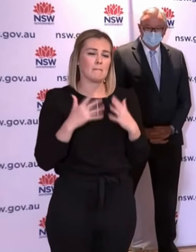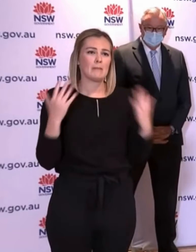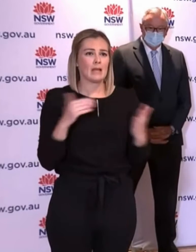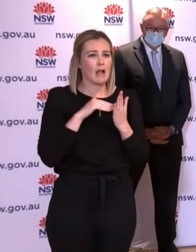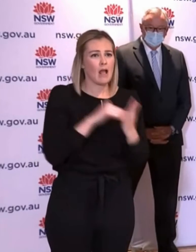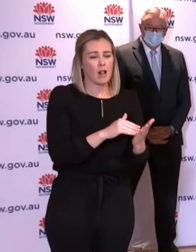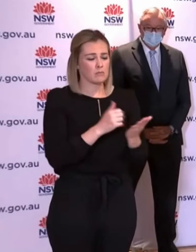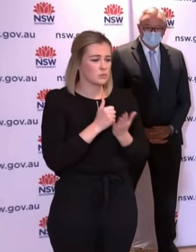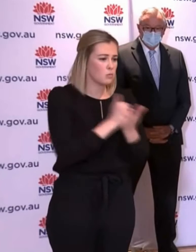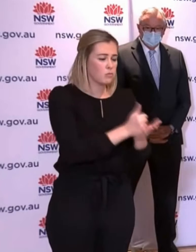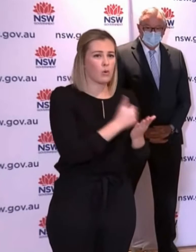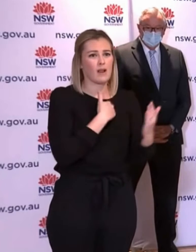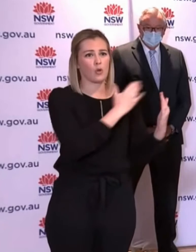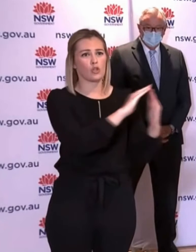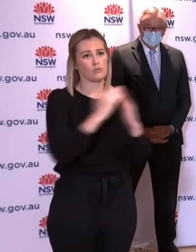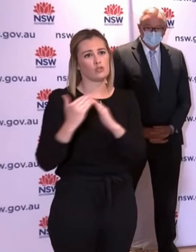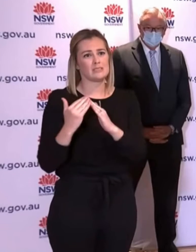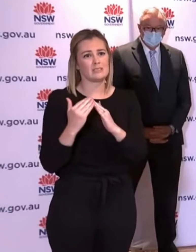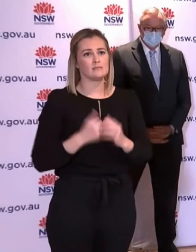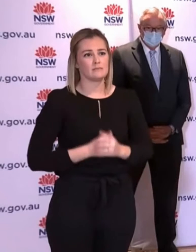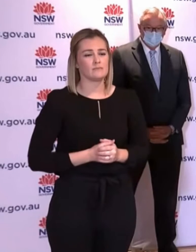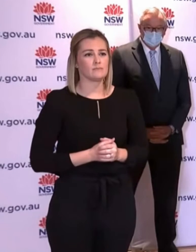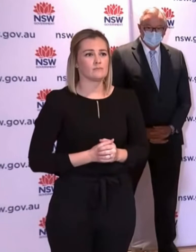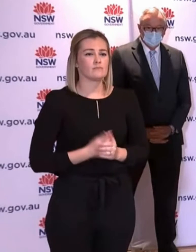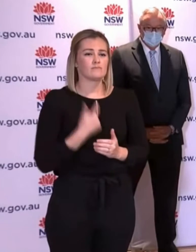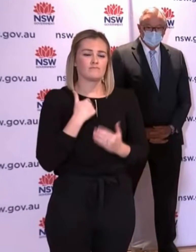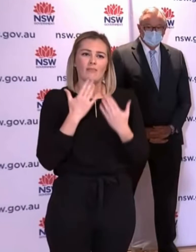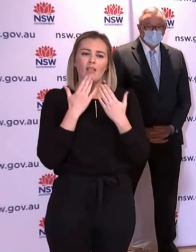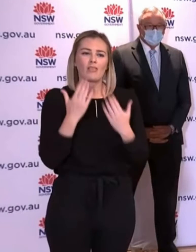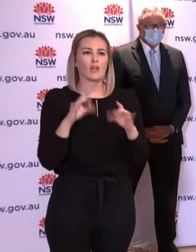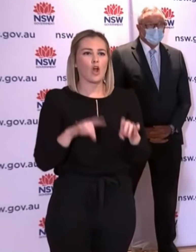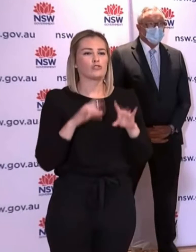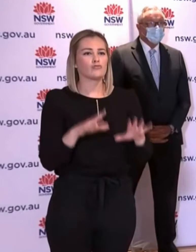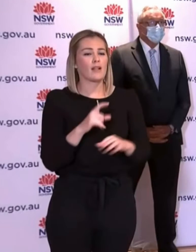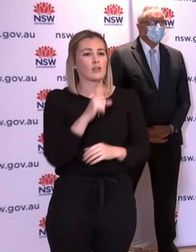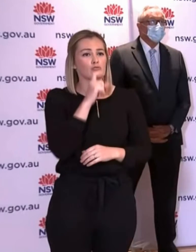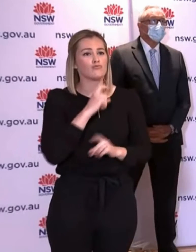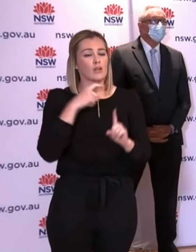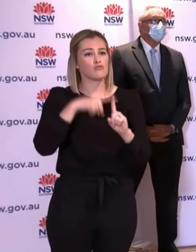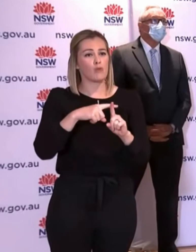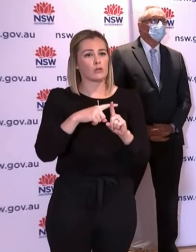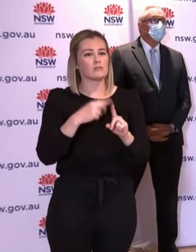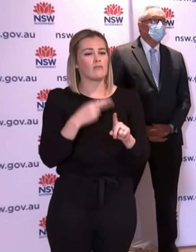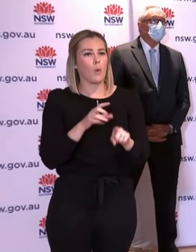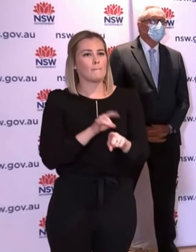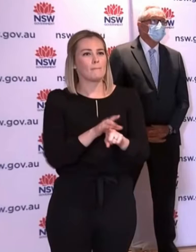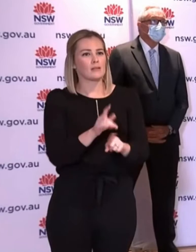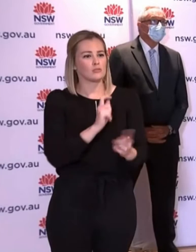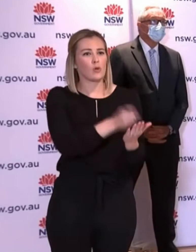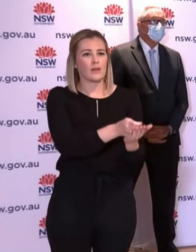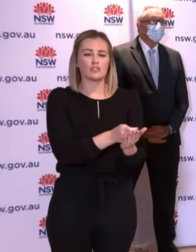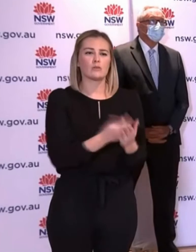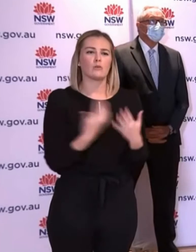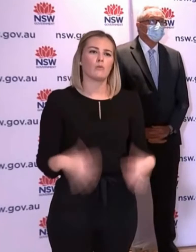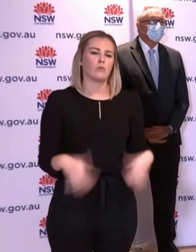our society going. And today I'd like to particularly mention the Australian Red Cross Blood Service, who do a terrific job in maintaining our